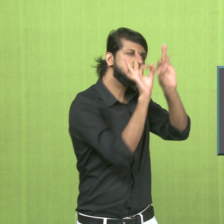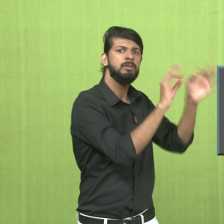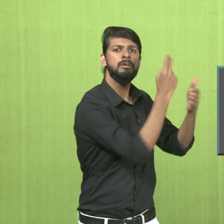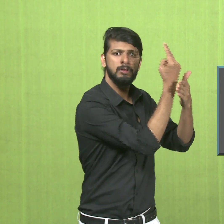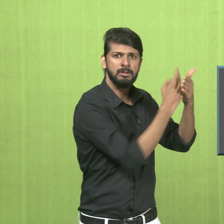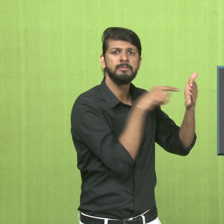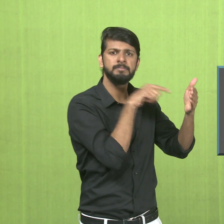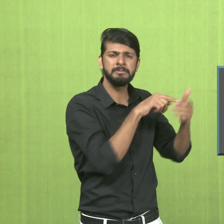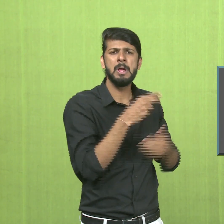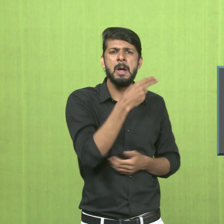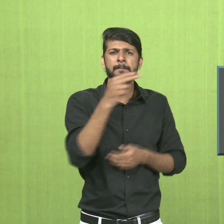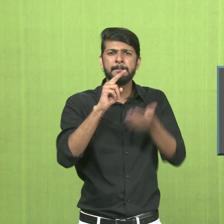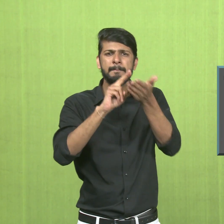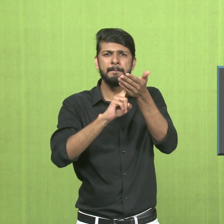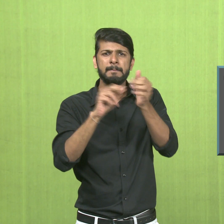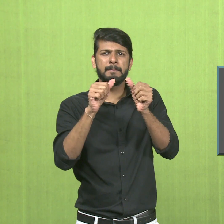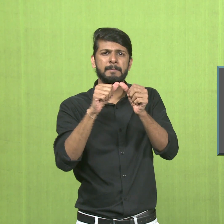stories. So, the Naina Jogin